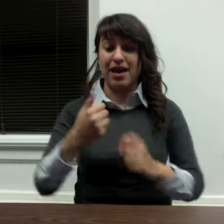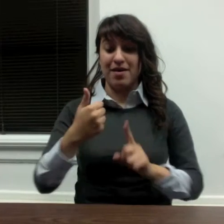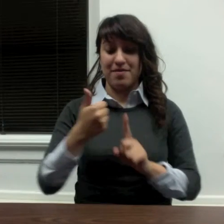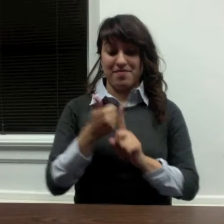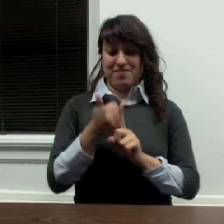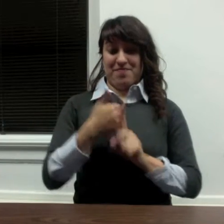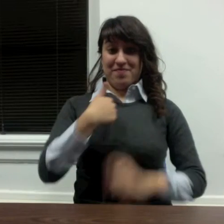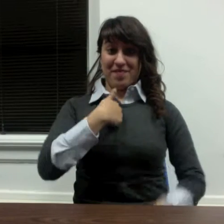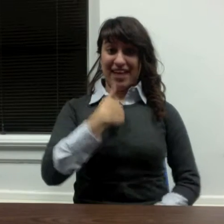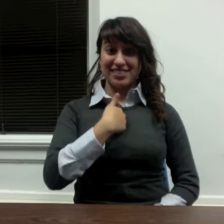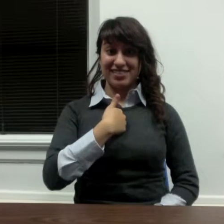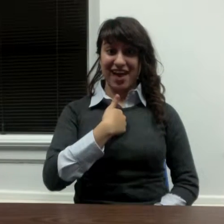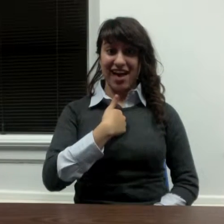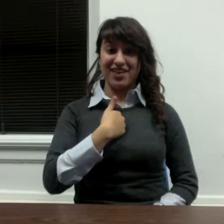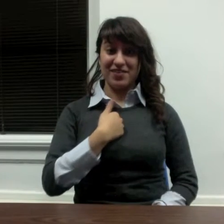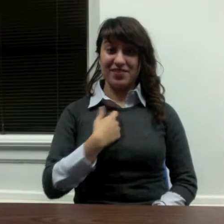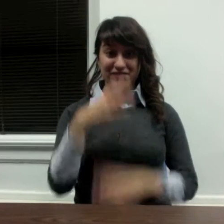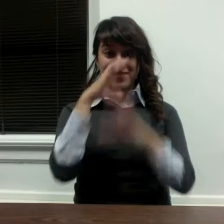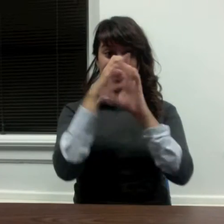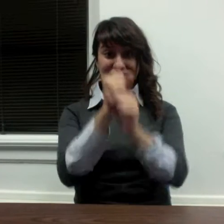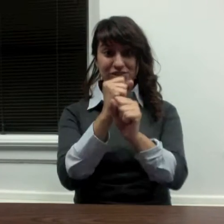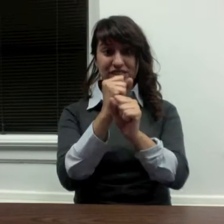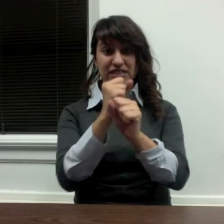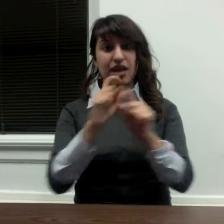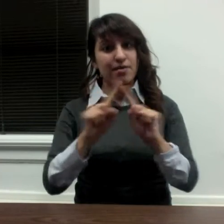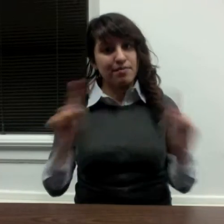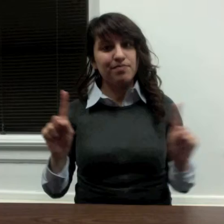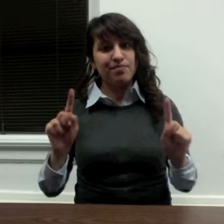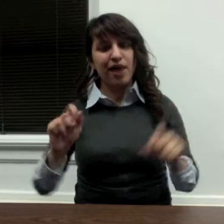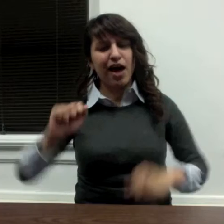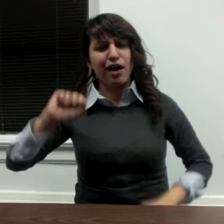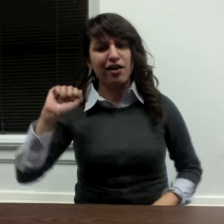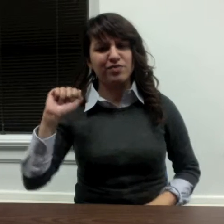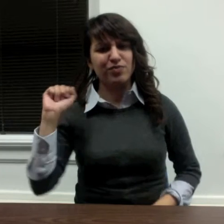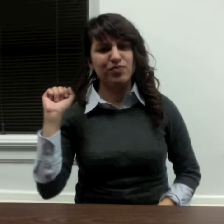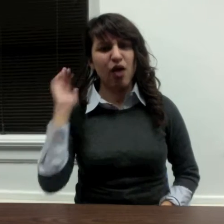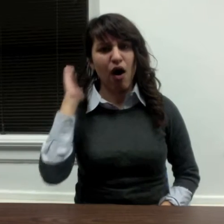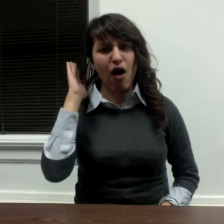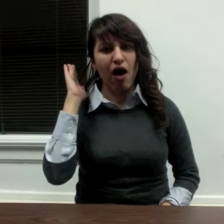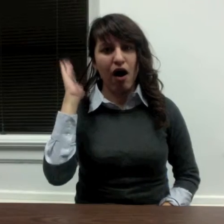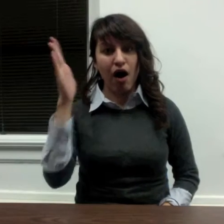workshops that meet all the interpreters' needs in our region.